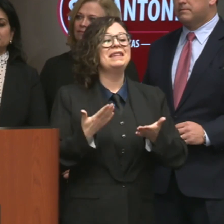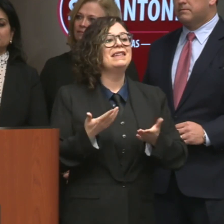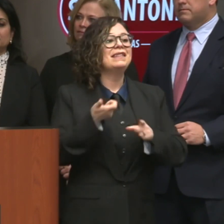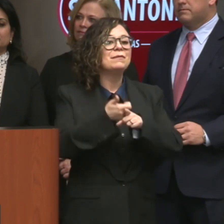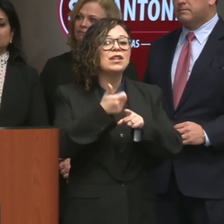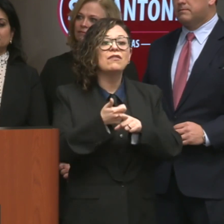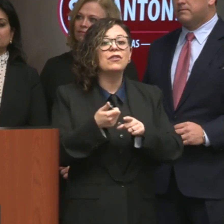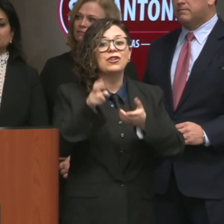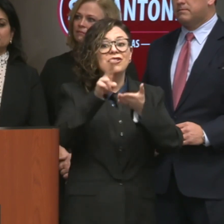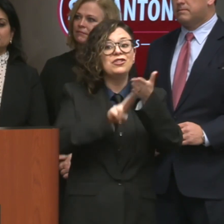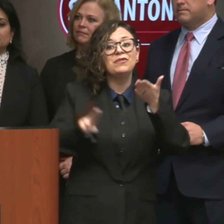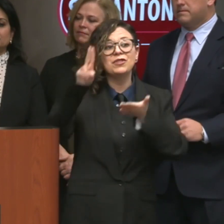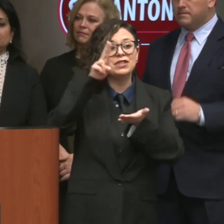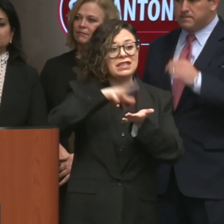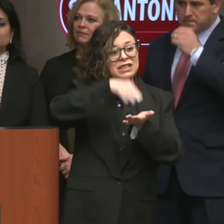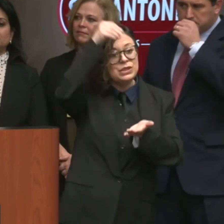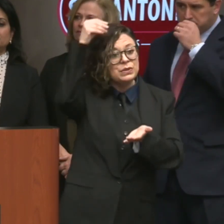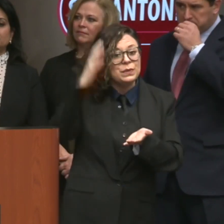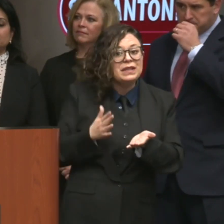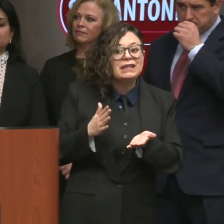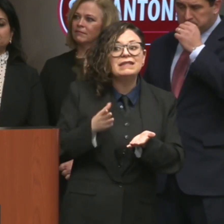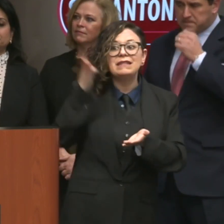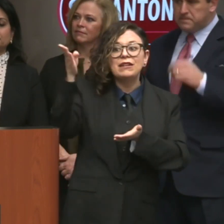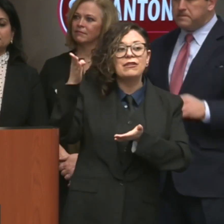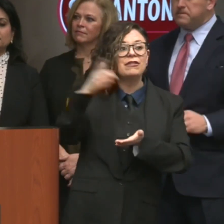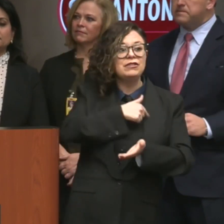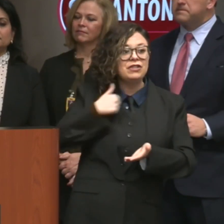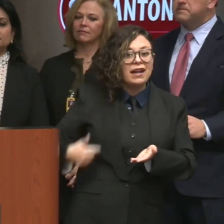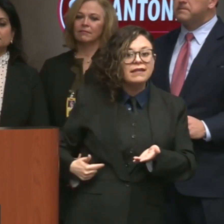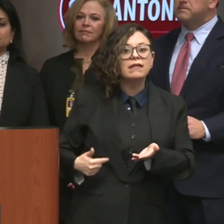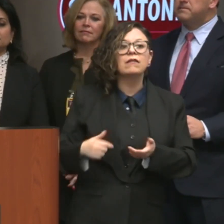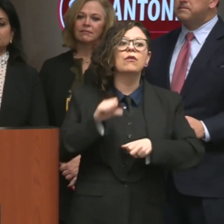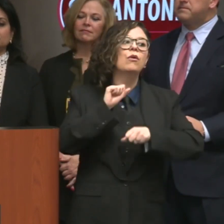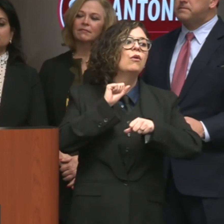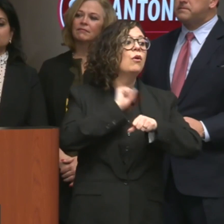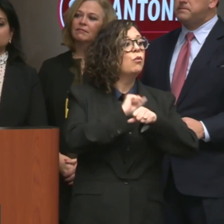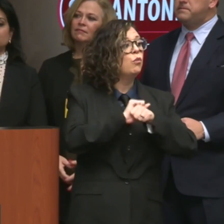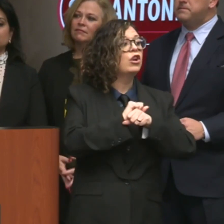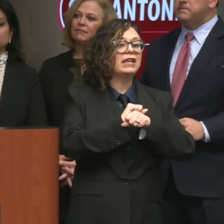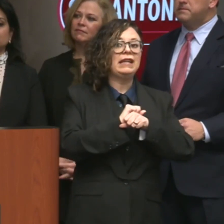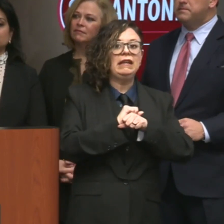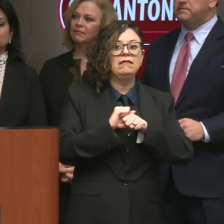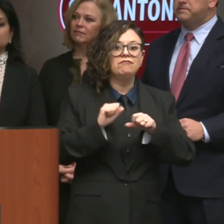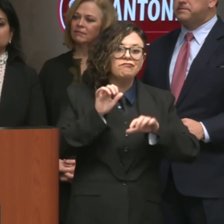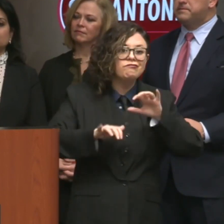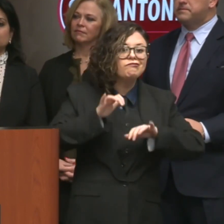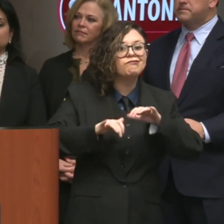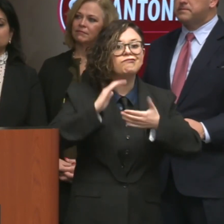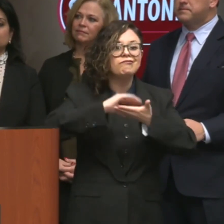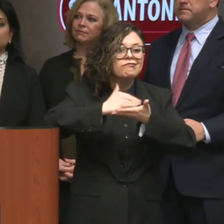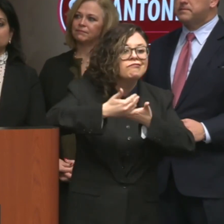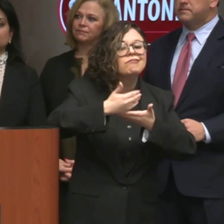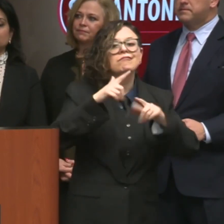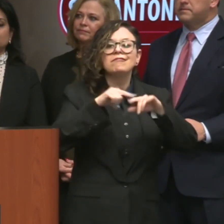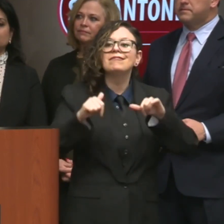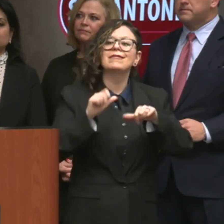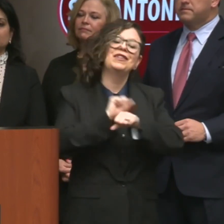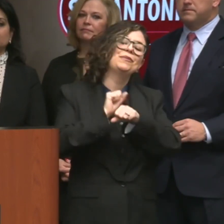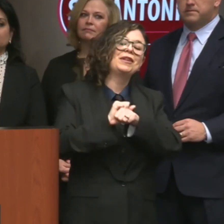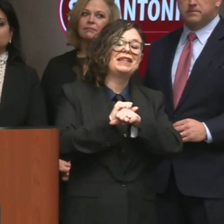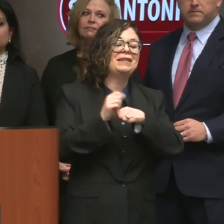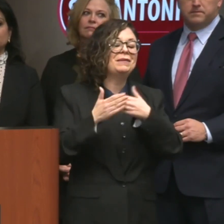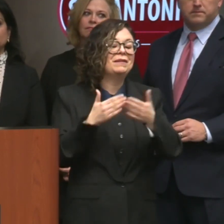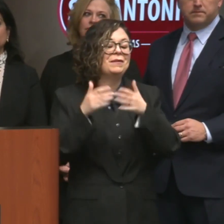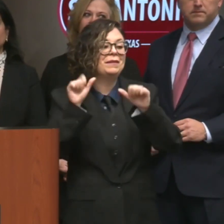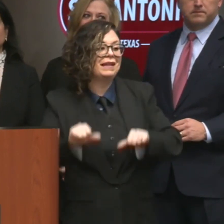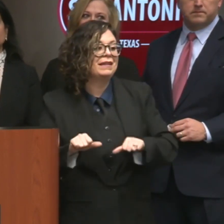Wuhan, and they're still trying to learn. They might still be working remotely. So they're trying to carry on life as they can behind the fence, as we call